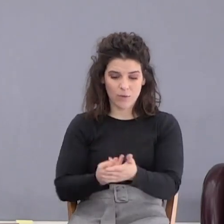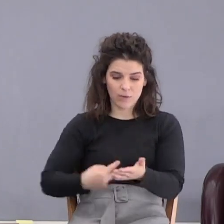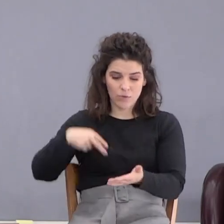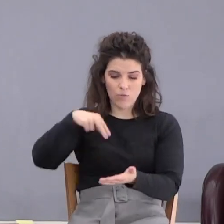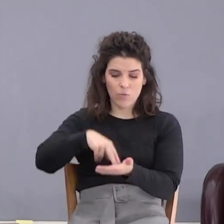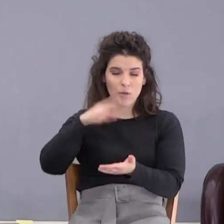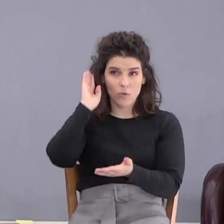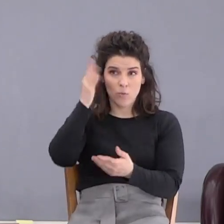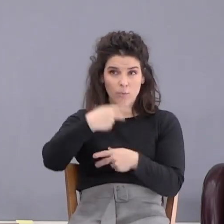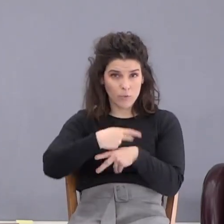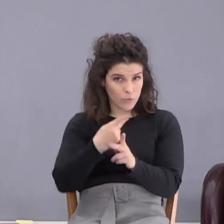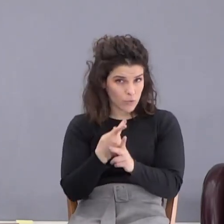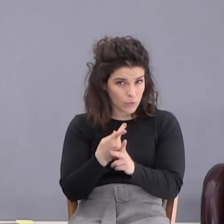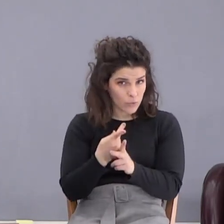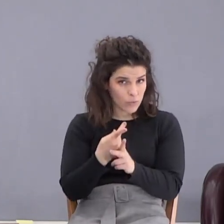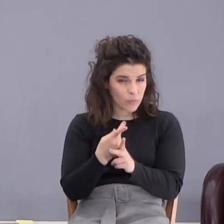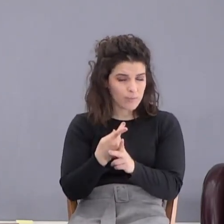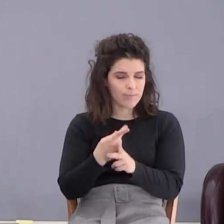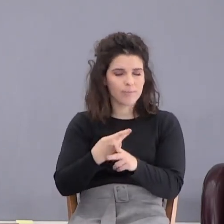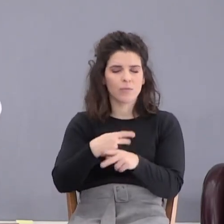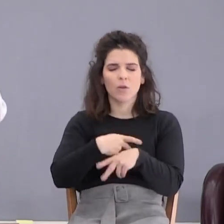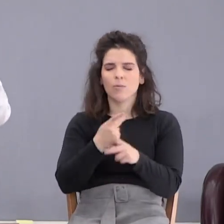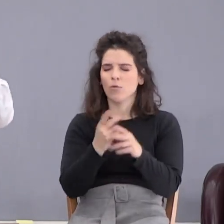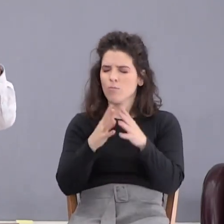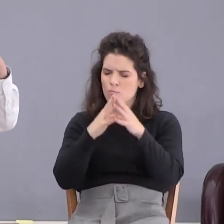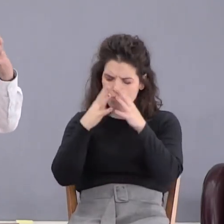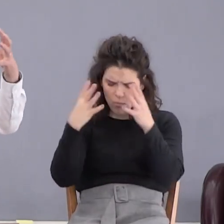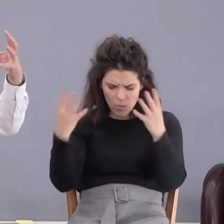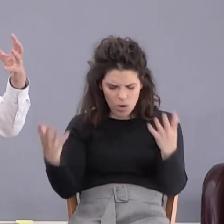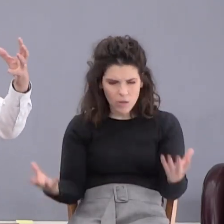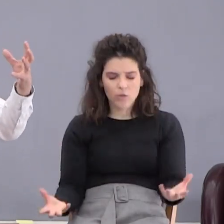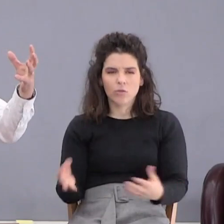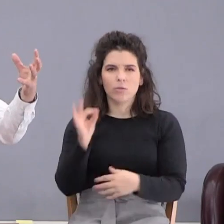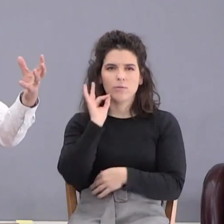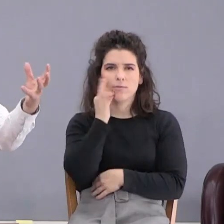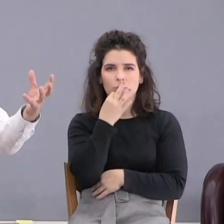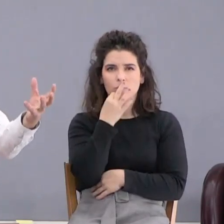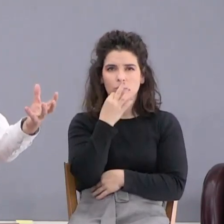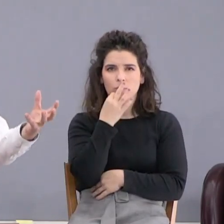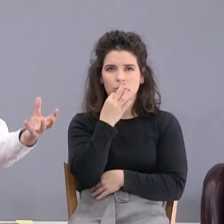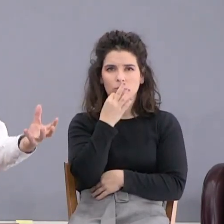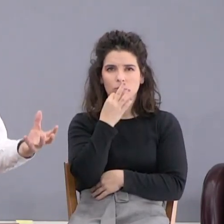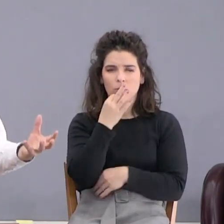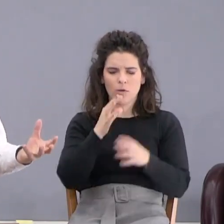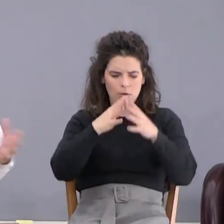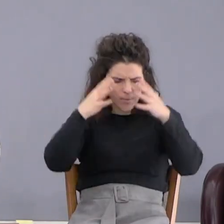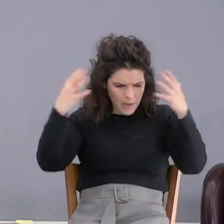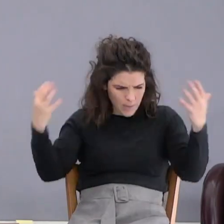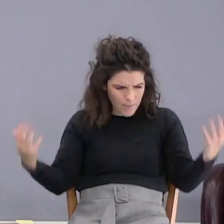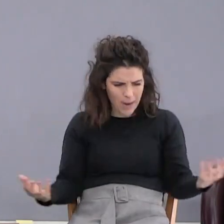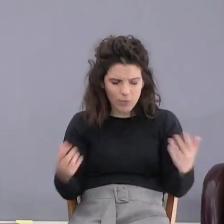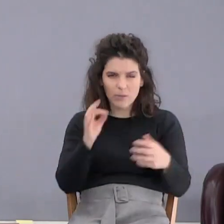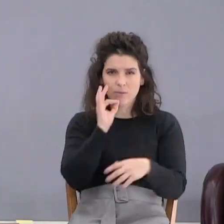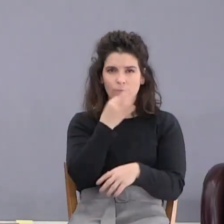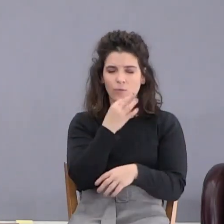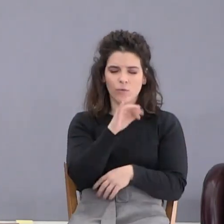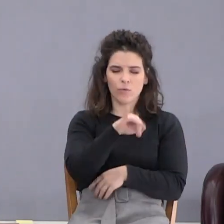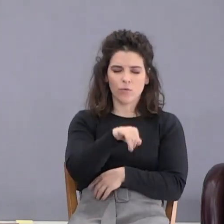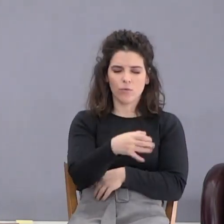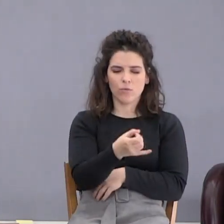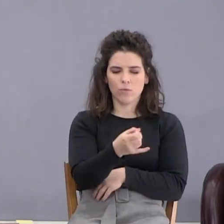produce? It's going to produce much fruit, an entire bounty. John chapter